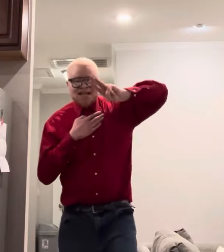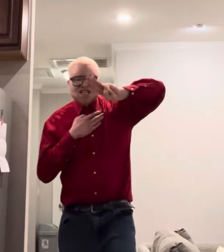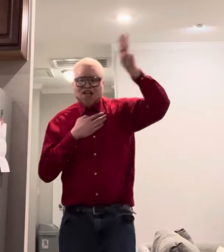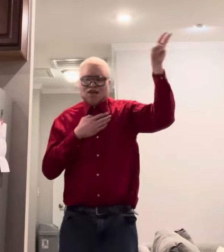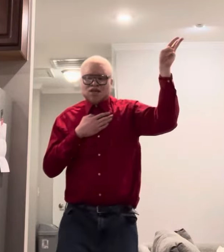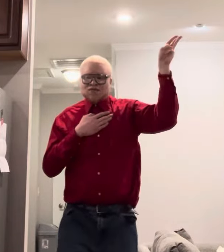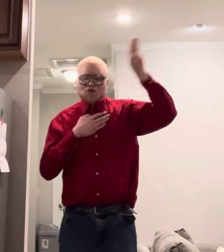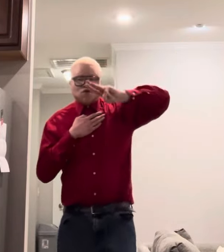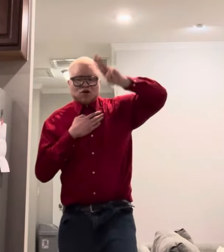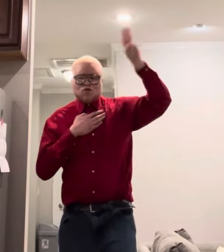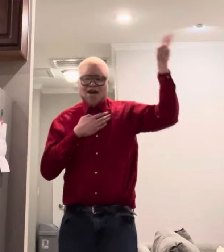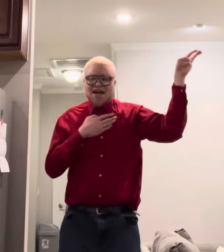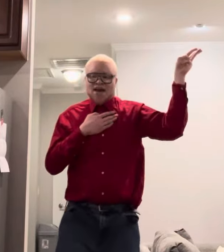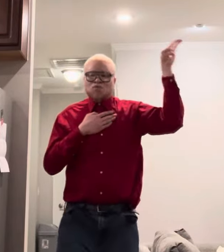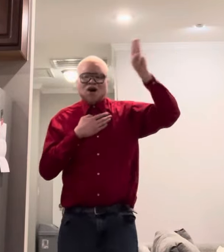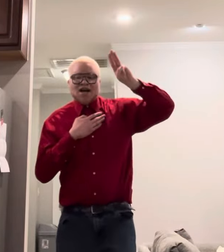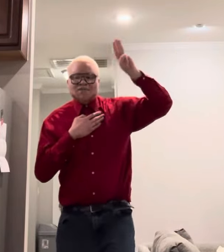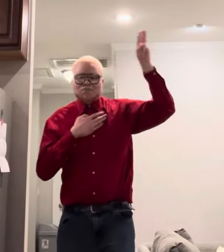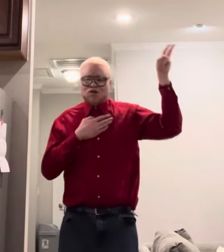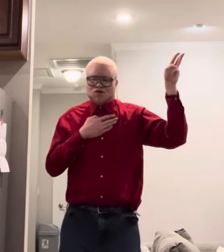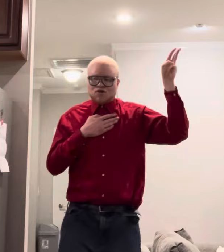cheers for the red, white, and blue.